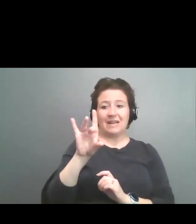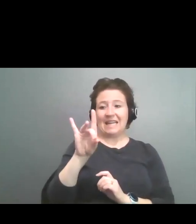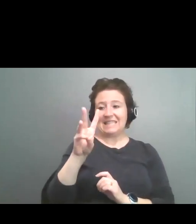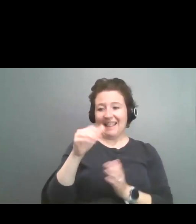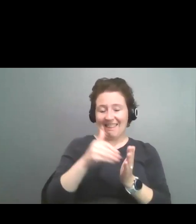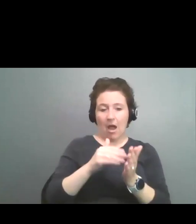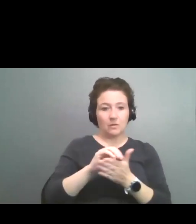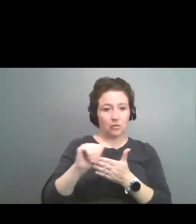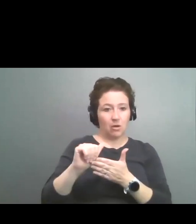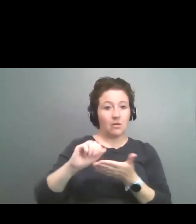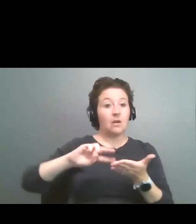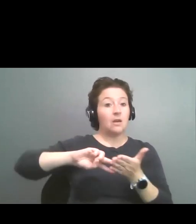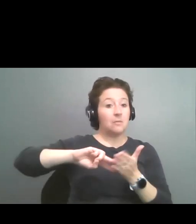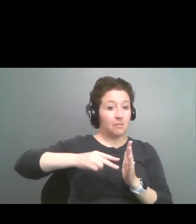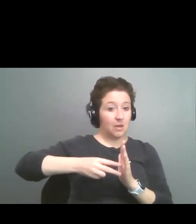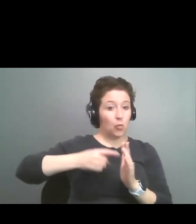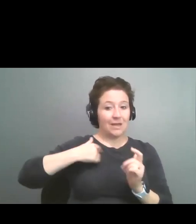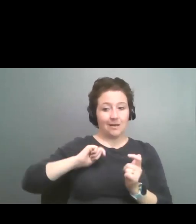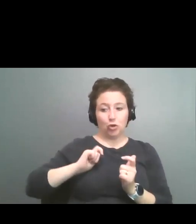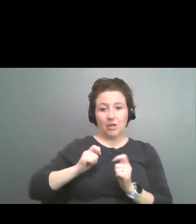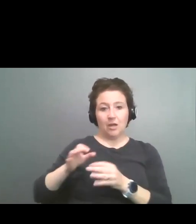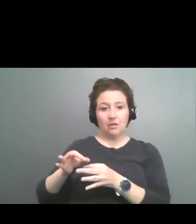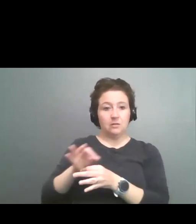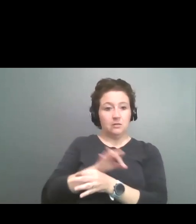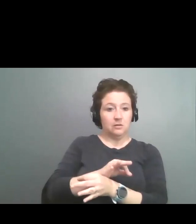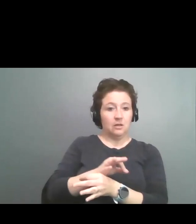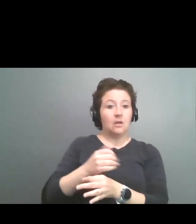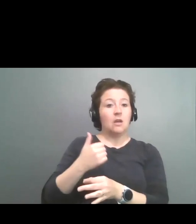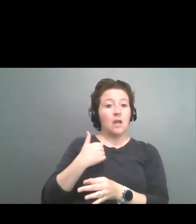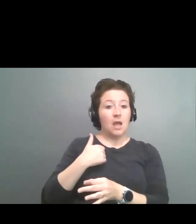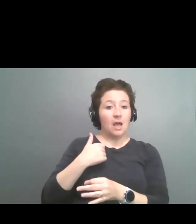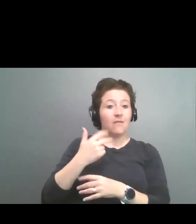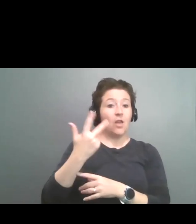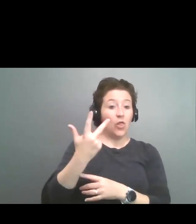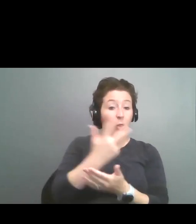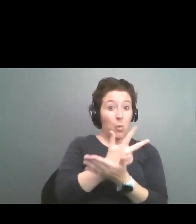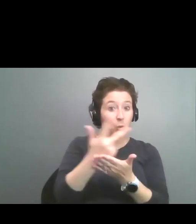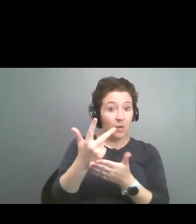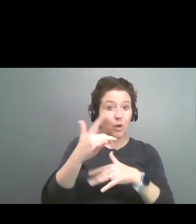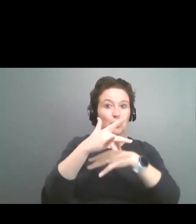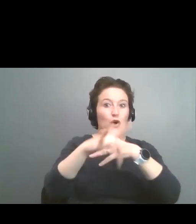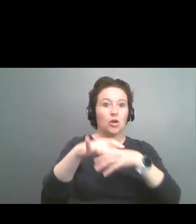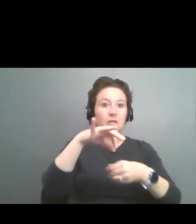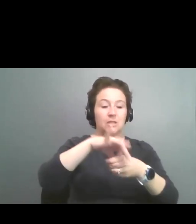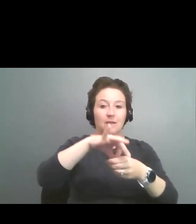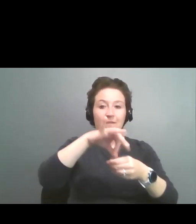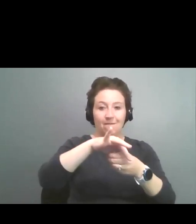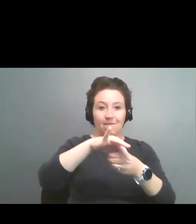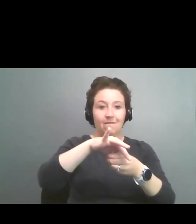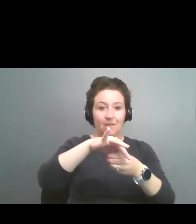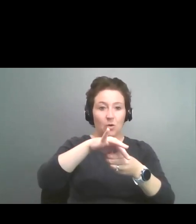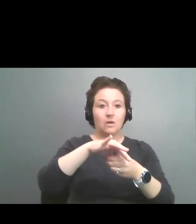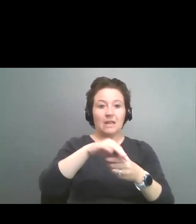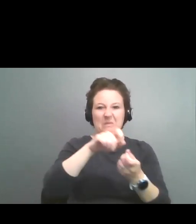$286,000. So we're going to modify that to have 3 weeks of early voting at the locations that we have